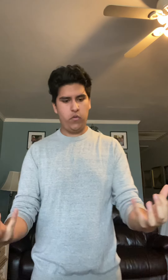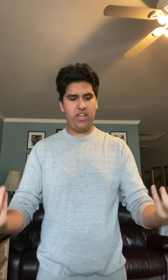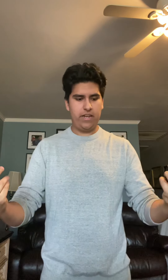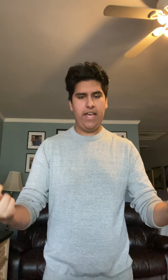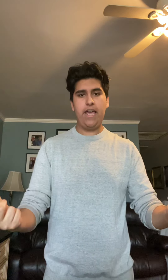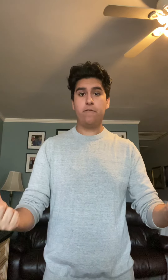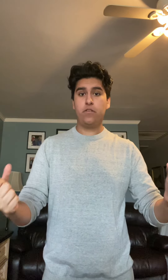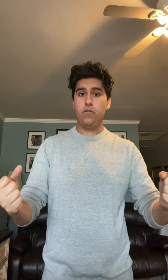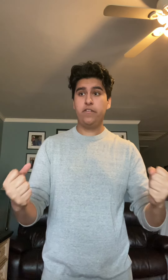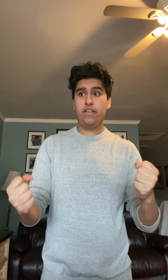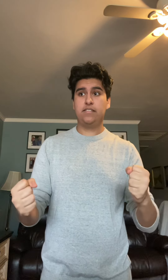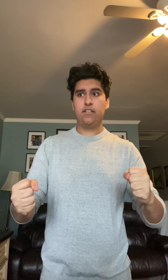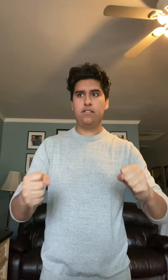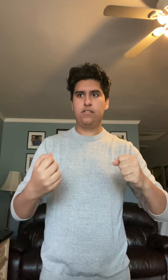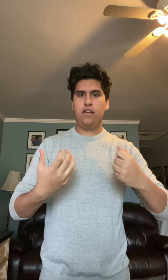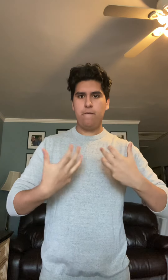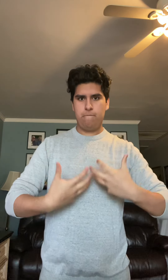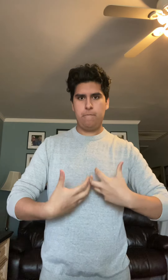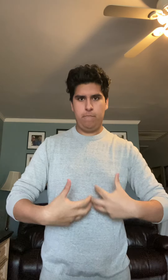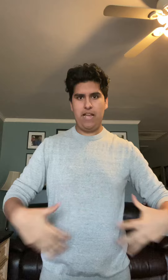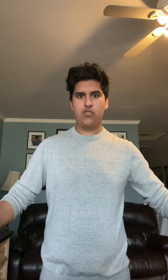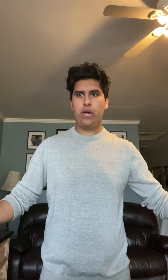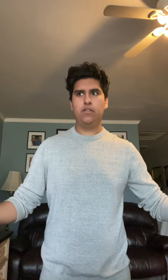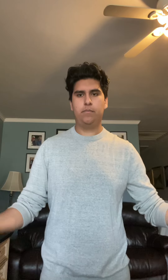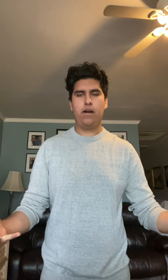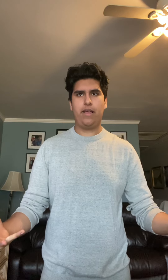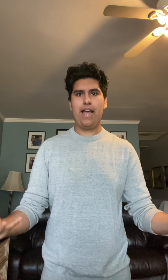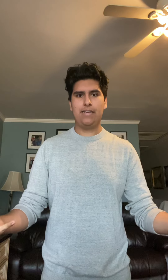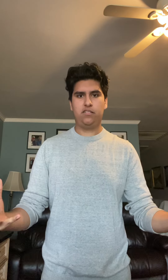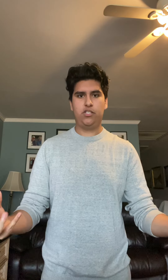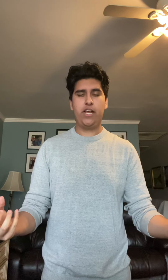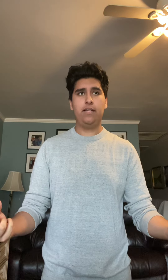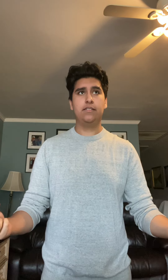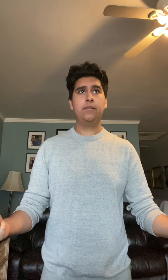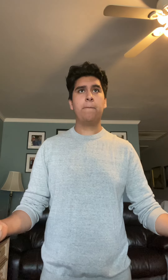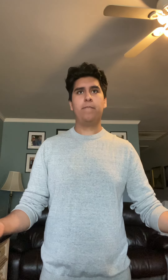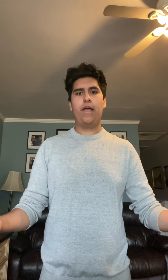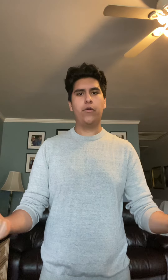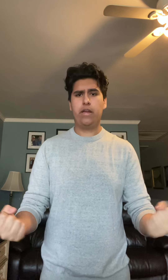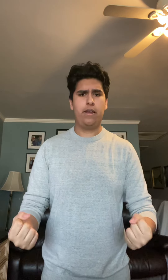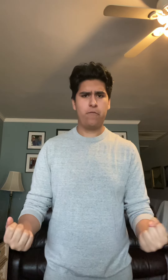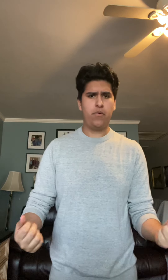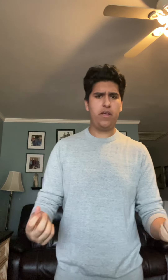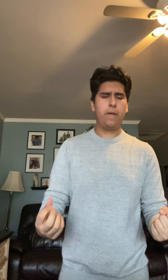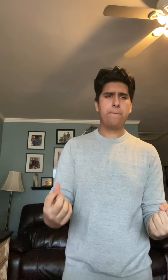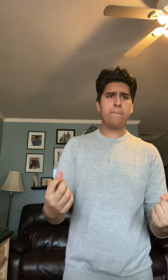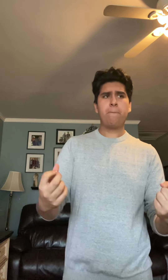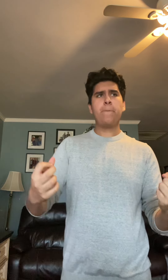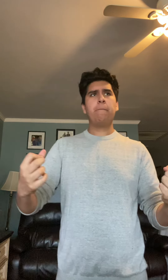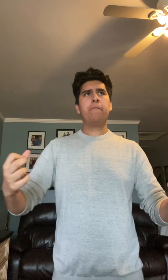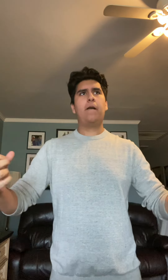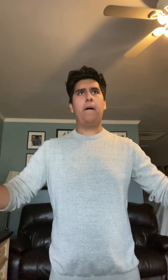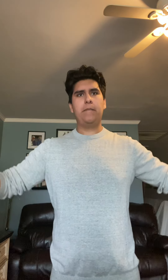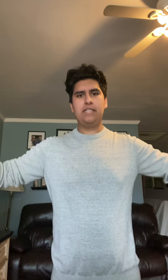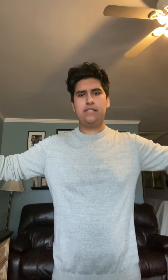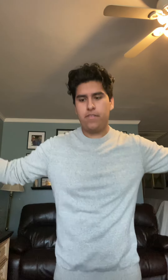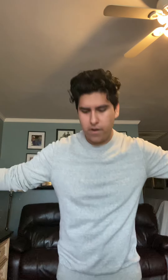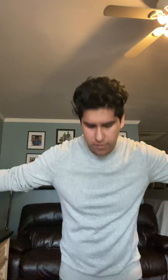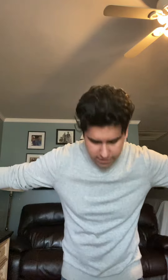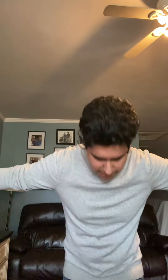in a cave using his son's entrails and body as the chains that Loki can never break. He sits there with his head down